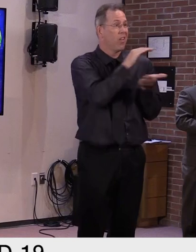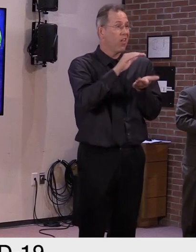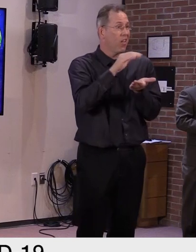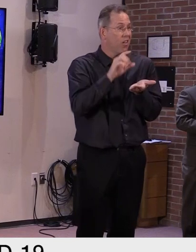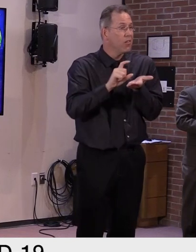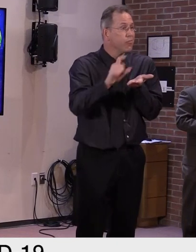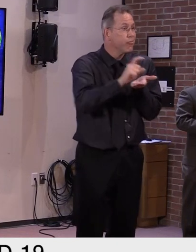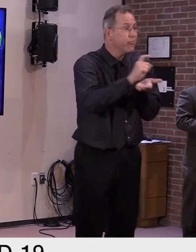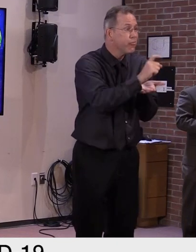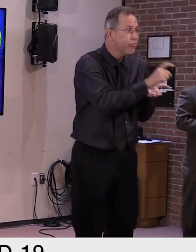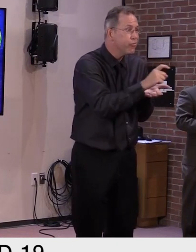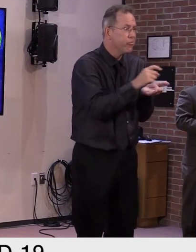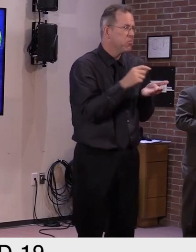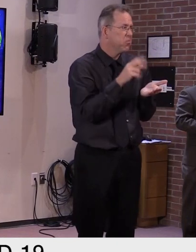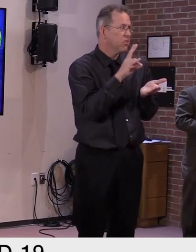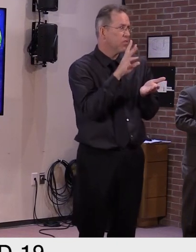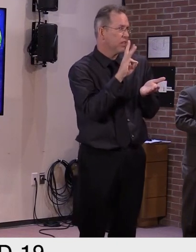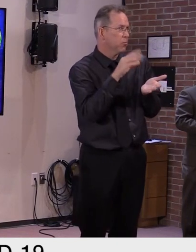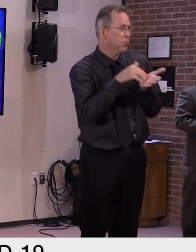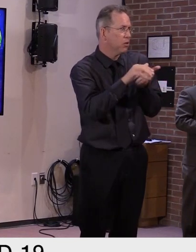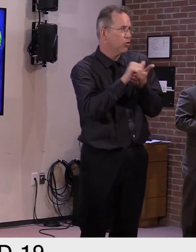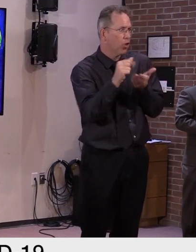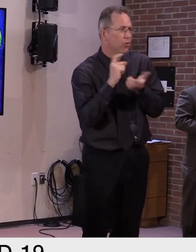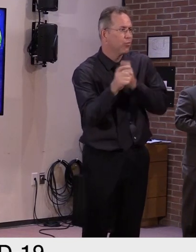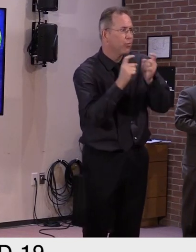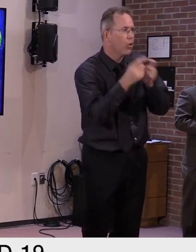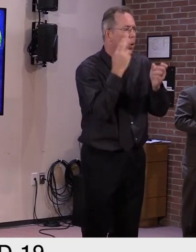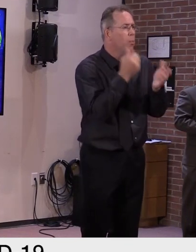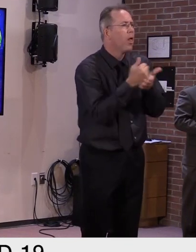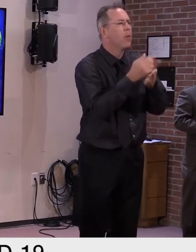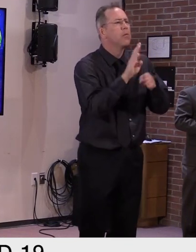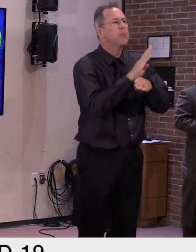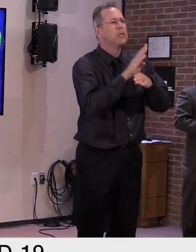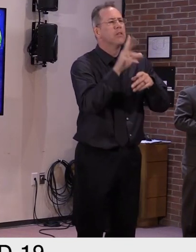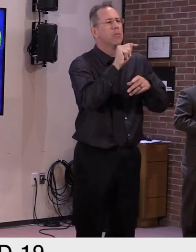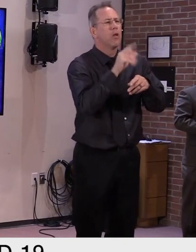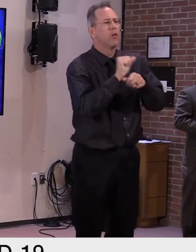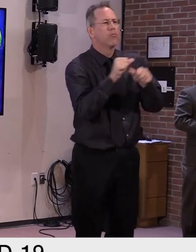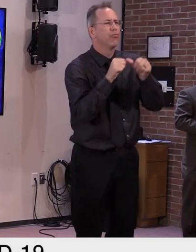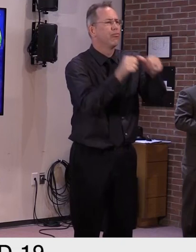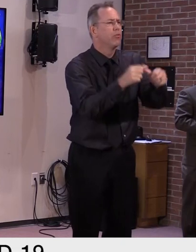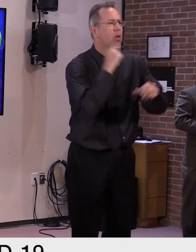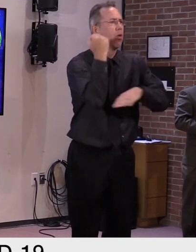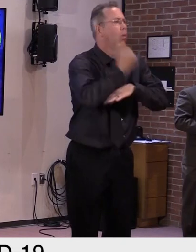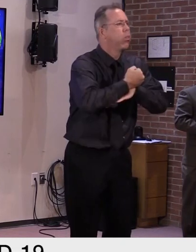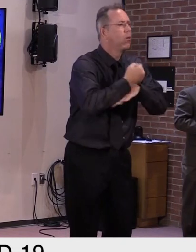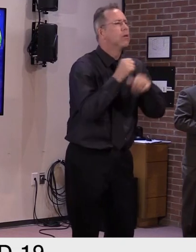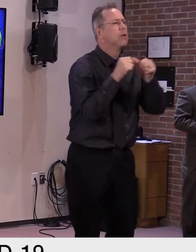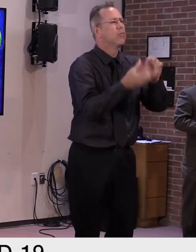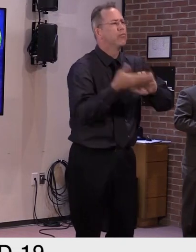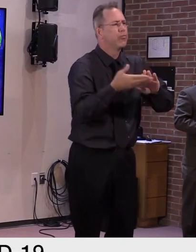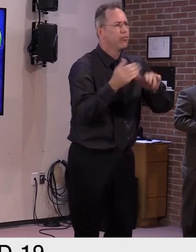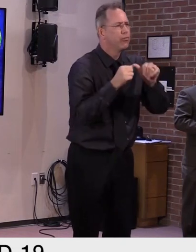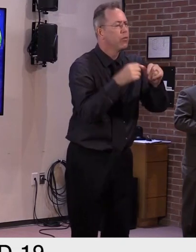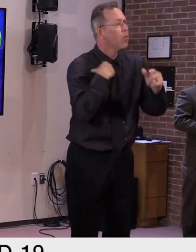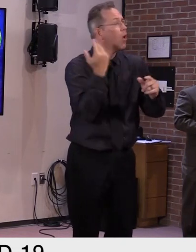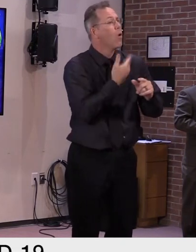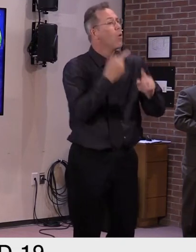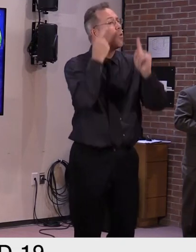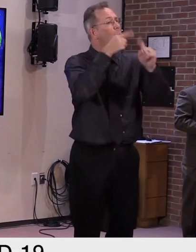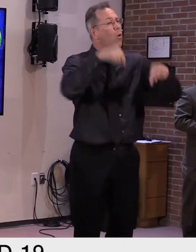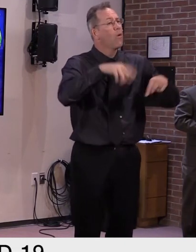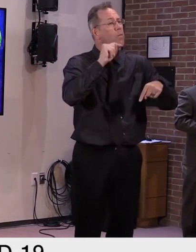to continue to support businesses in need. Businesses are really interwoven into the fabric of our